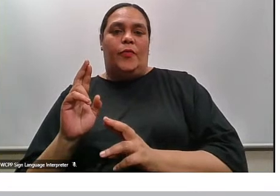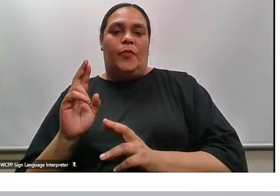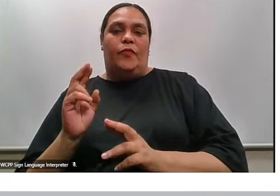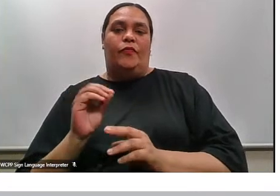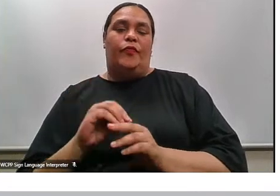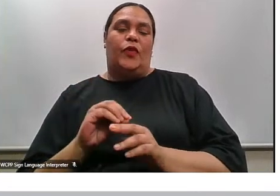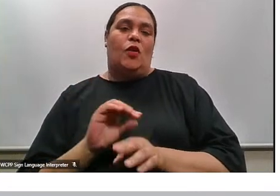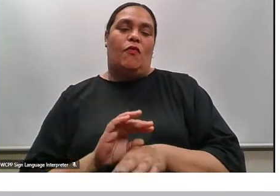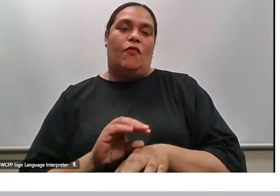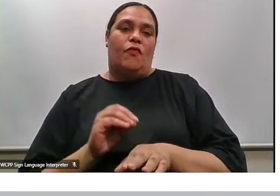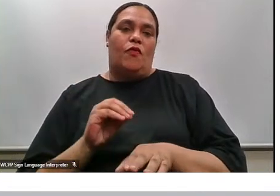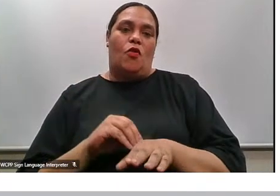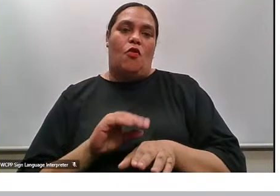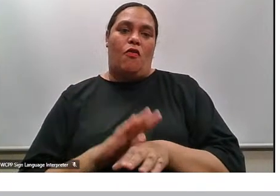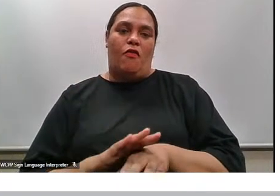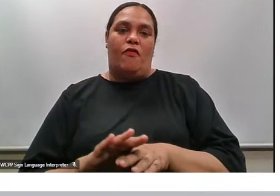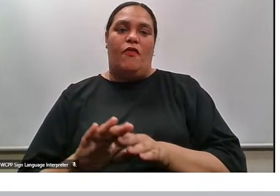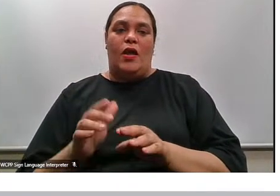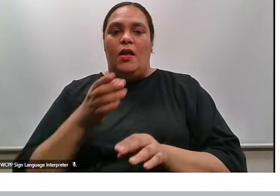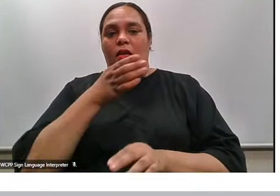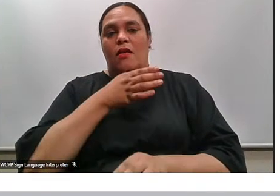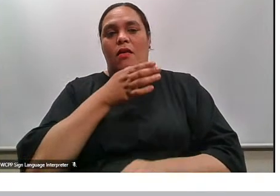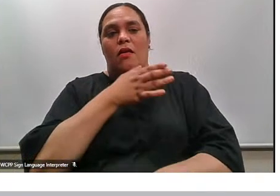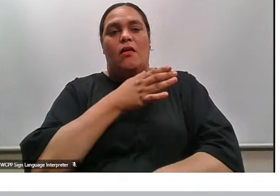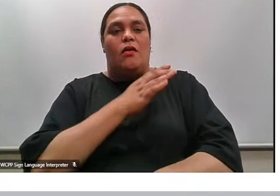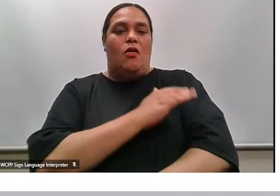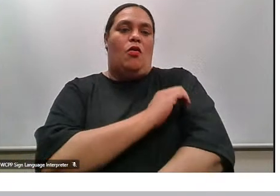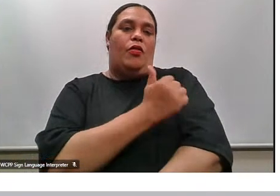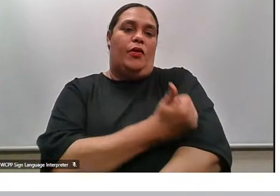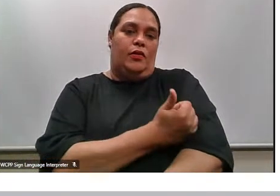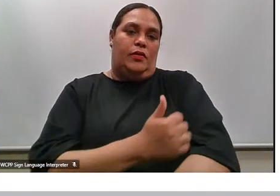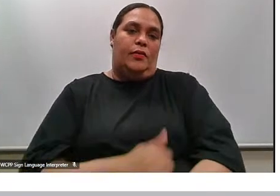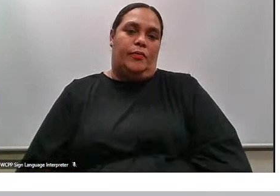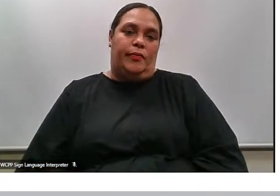of the Liquor Authority.